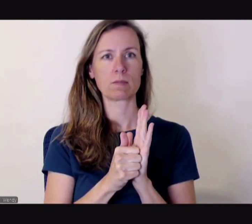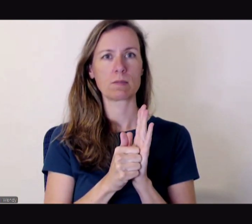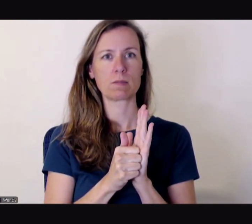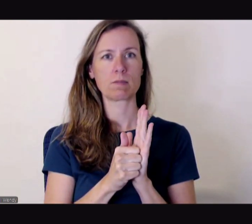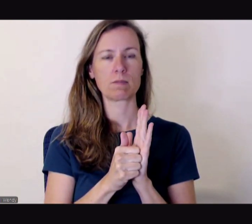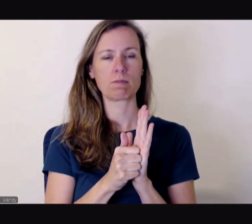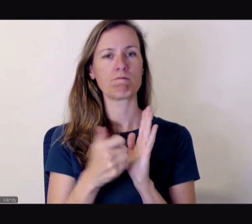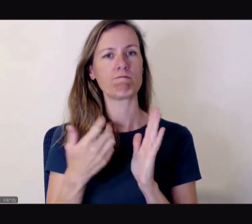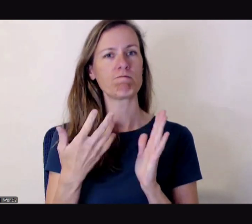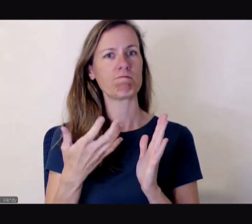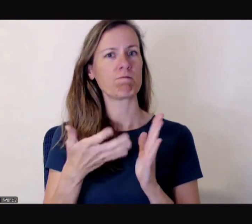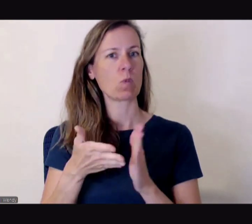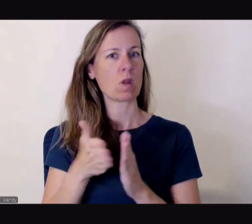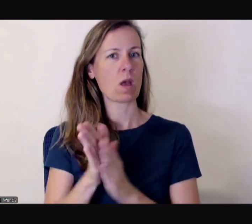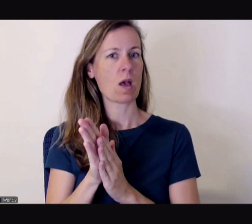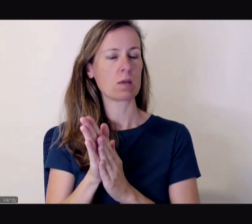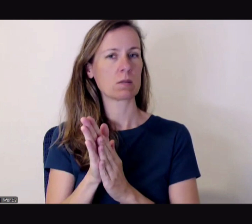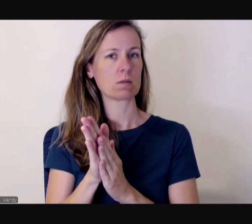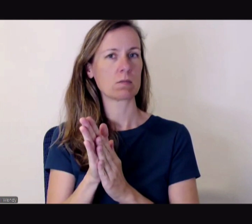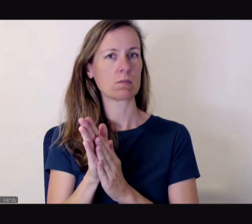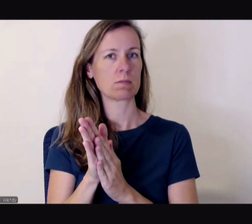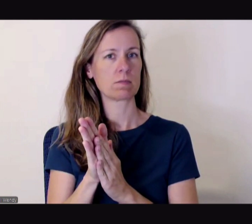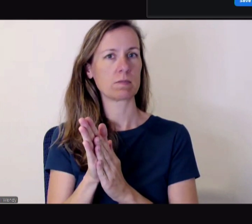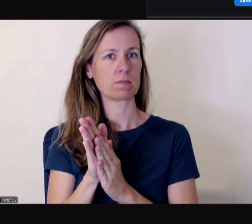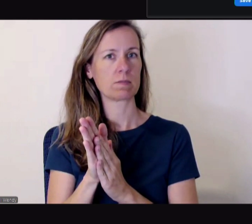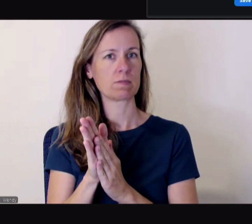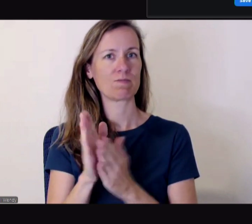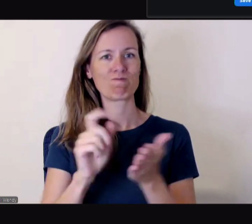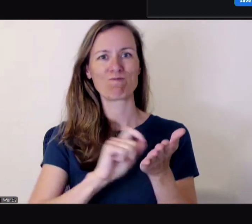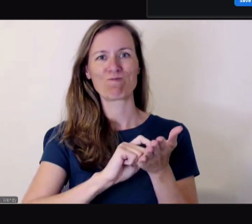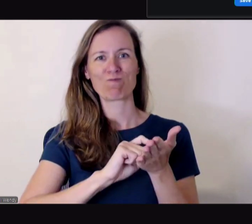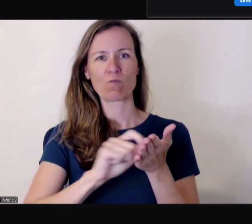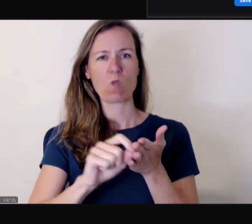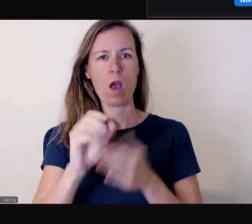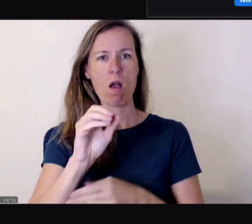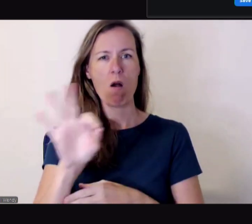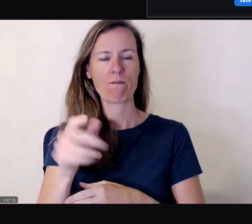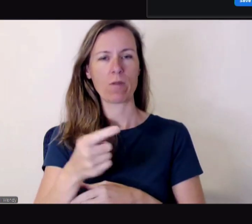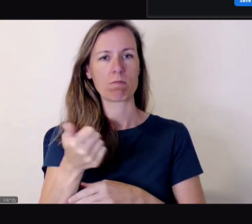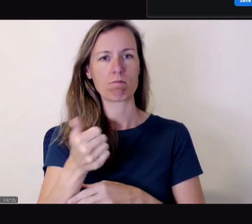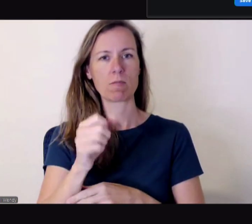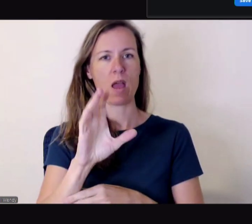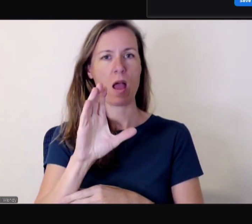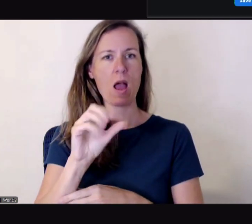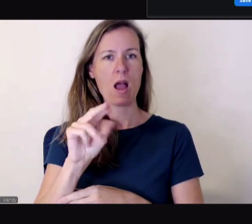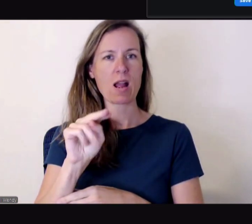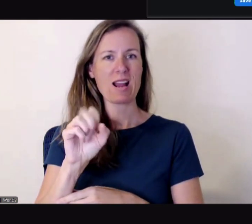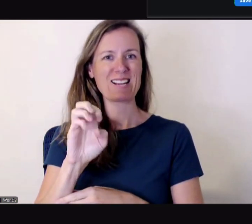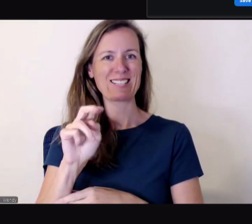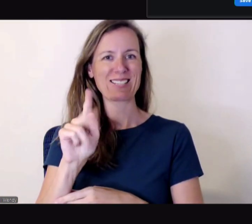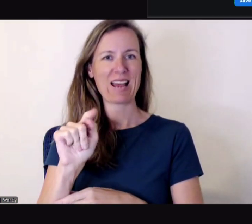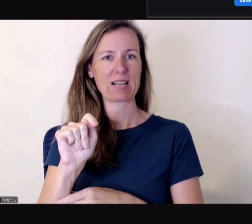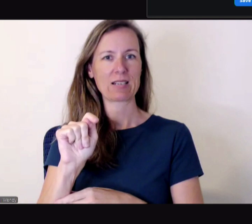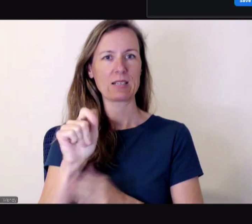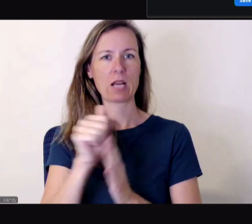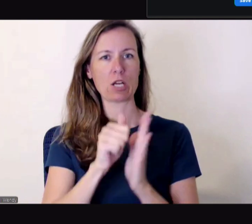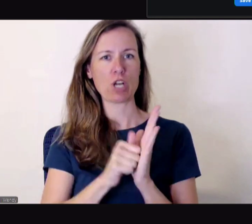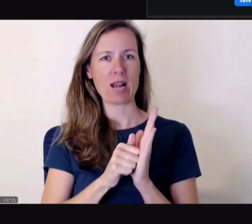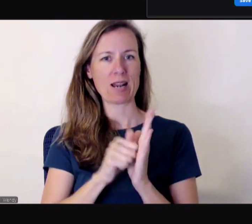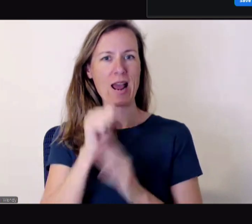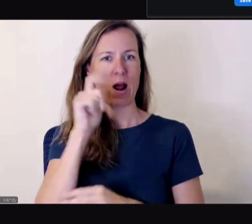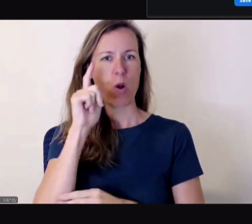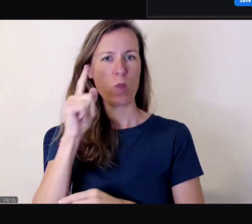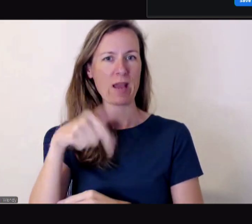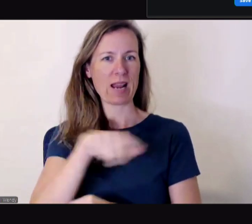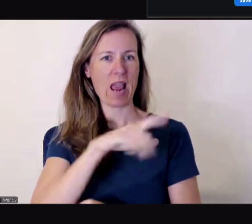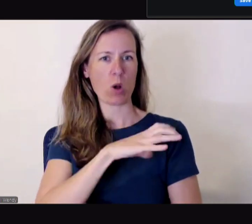that we strike the consent agenda because I don't know that our new council members have read those two sets of minutes. So can we